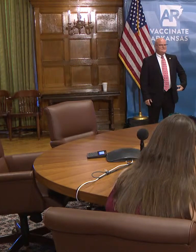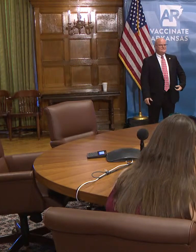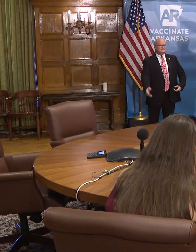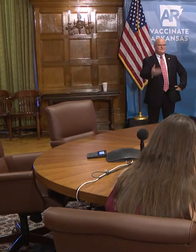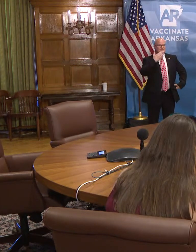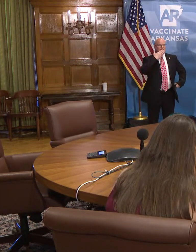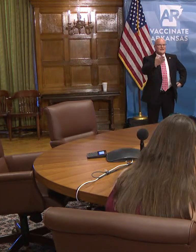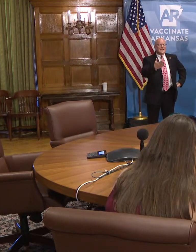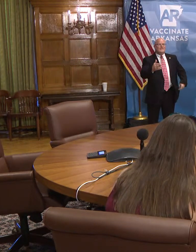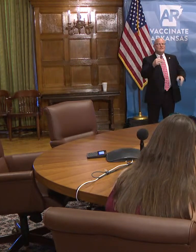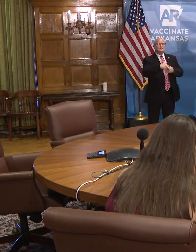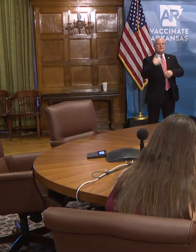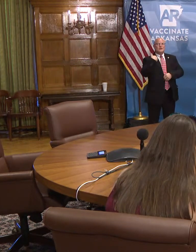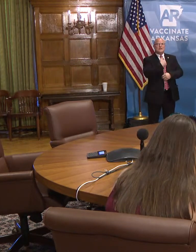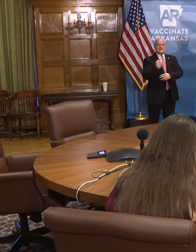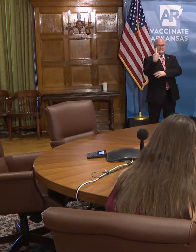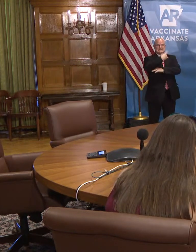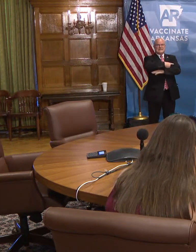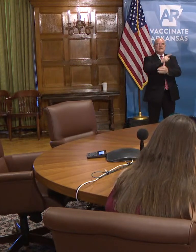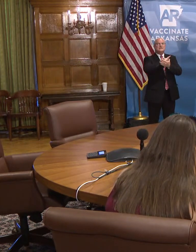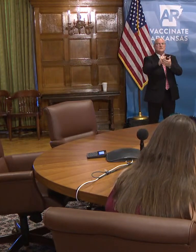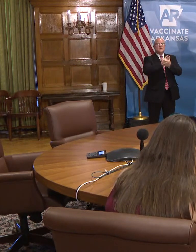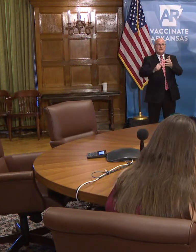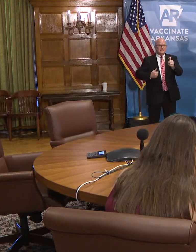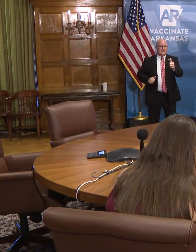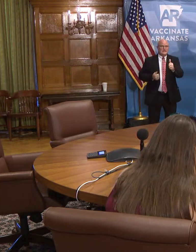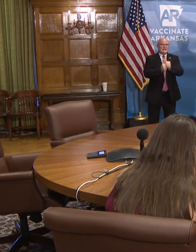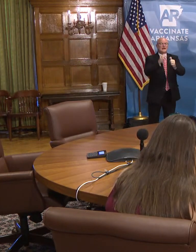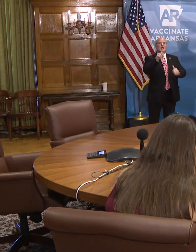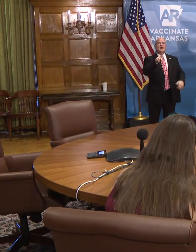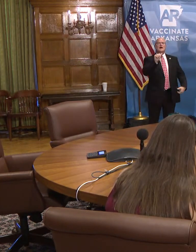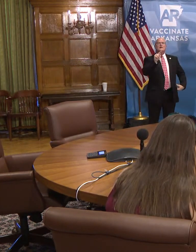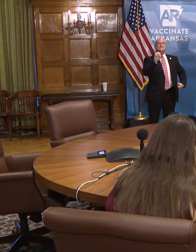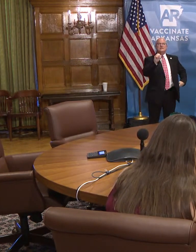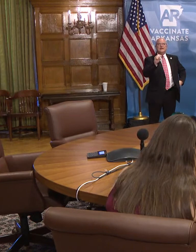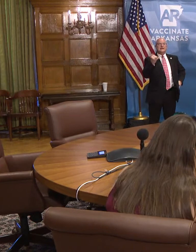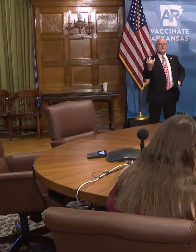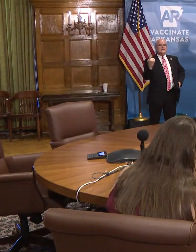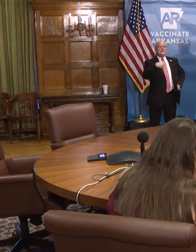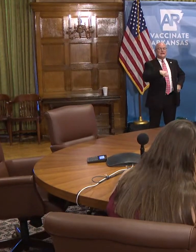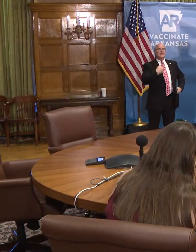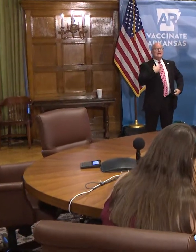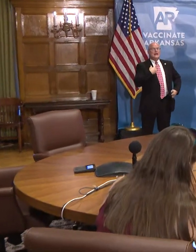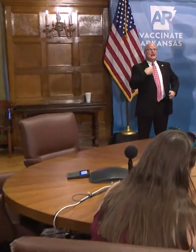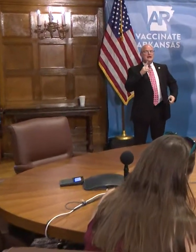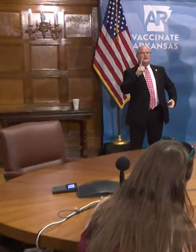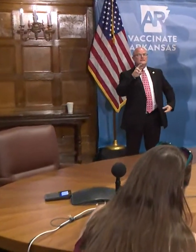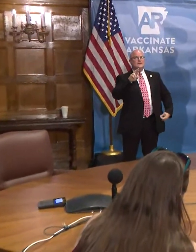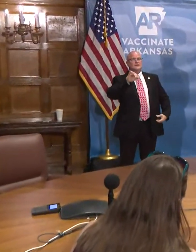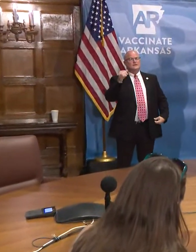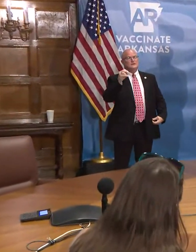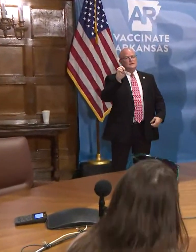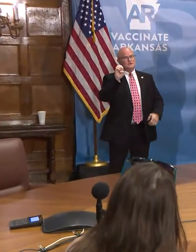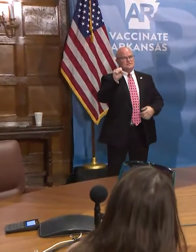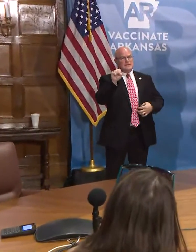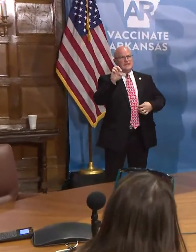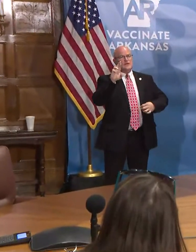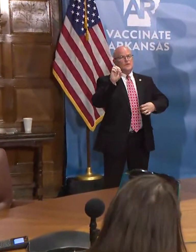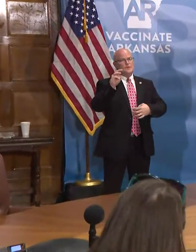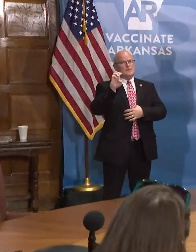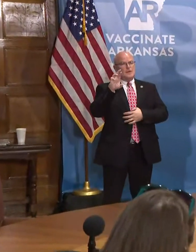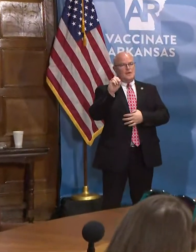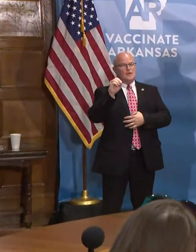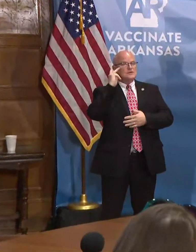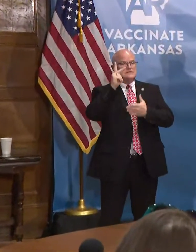Thank you for joining me for today's weekly update. I'm joined today by Dr. Jose Romero, the Secretary